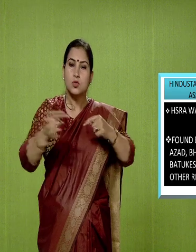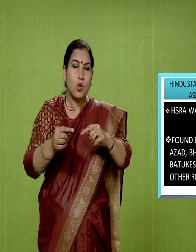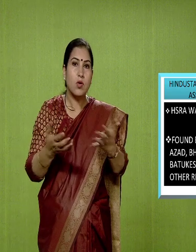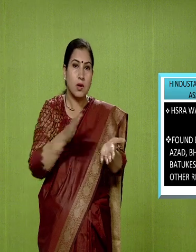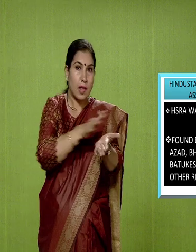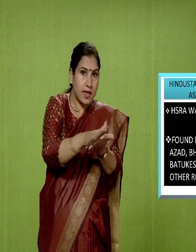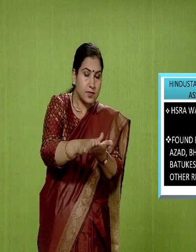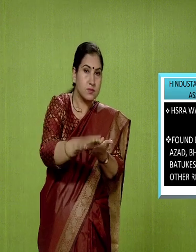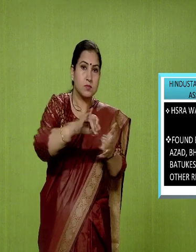HSRA